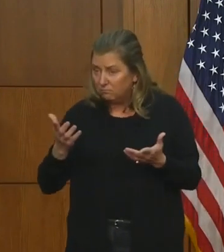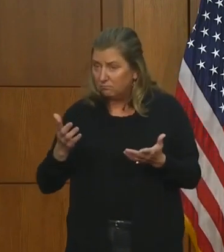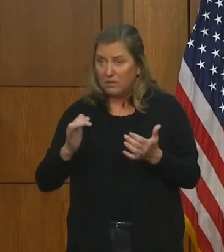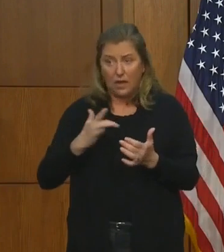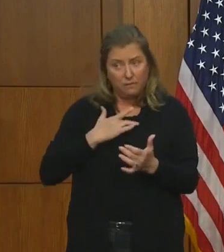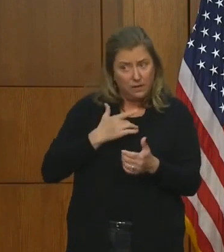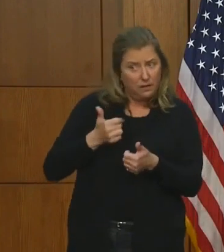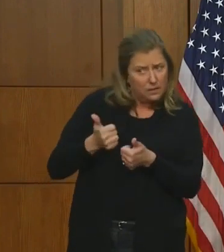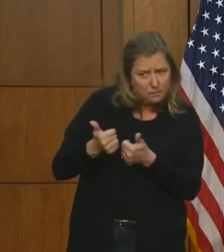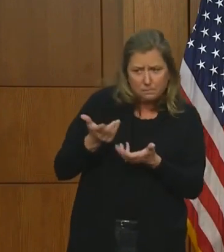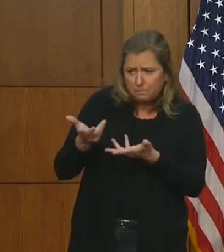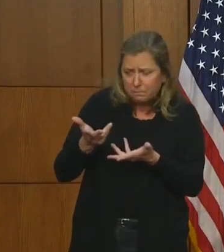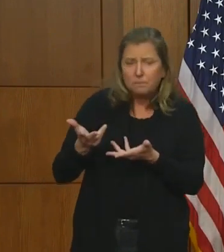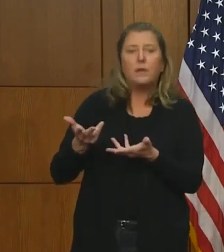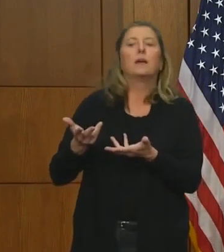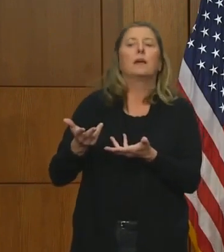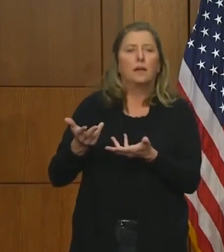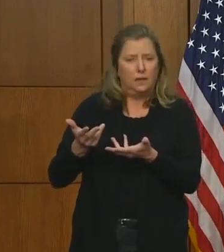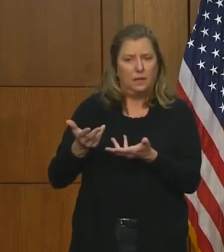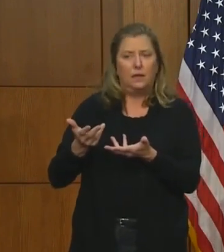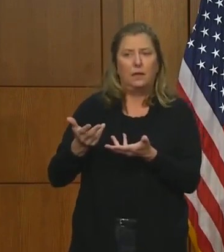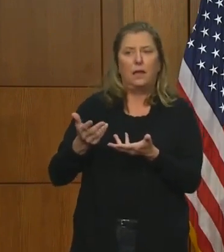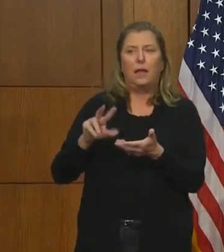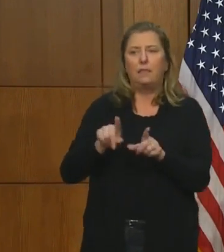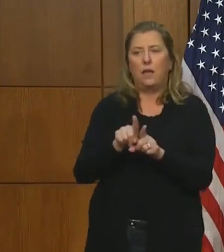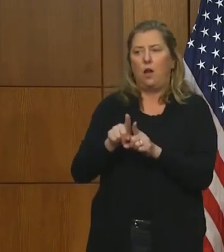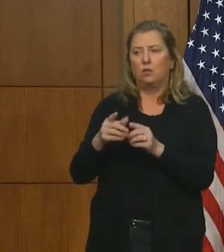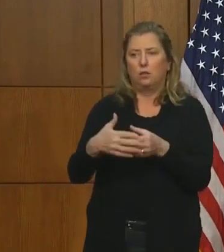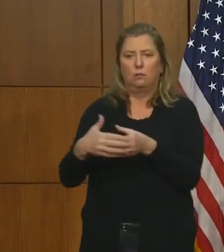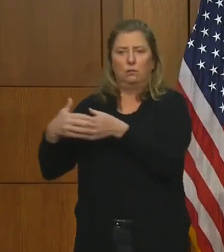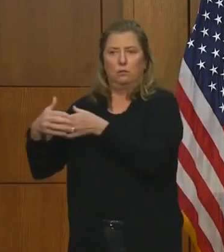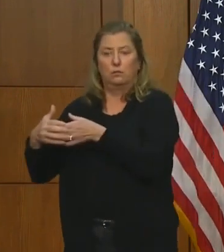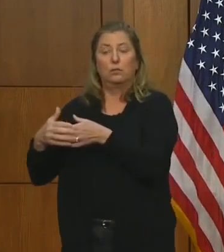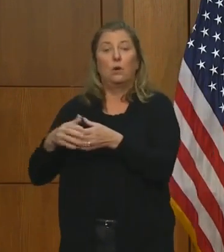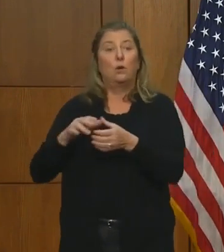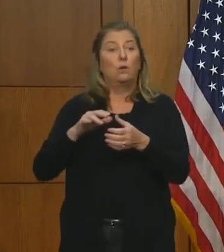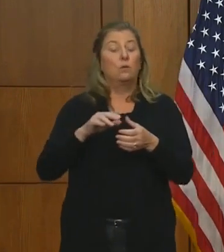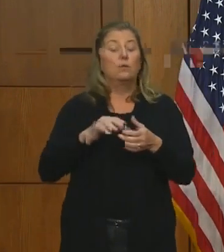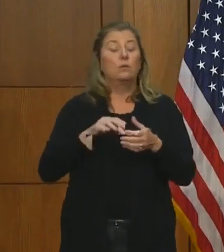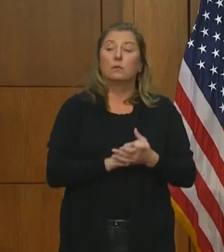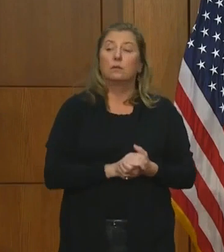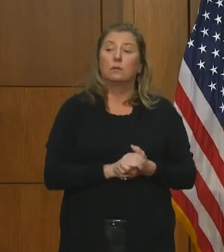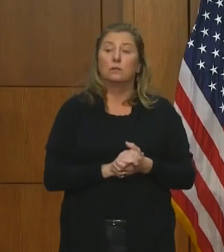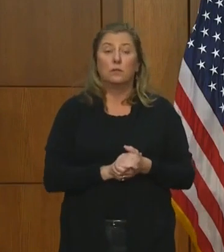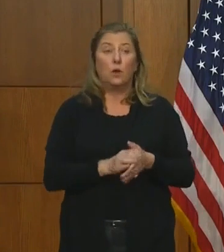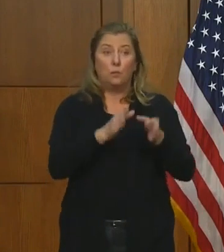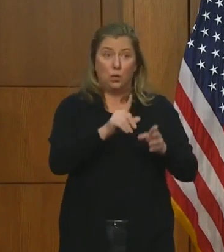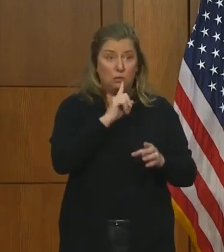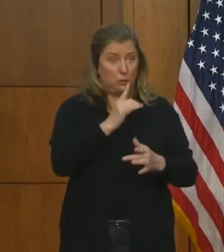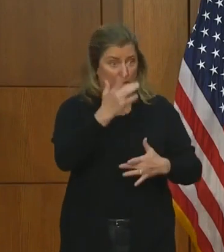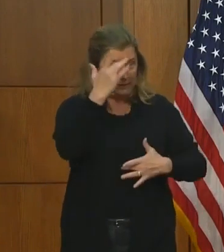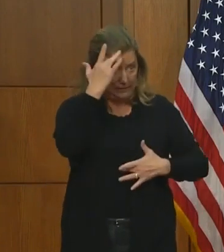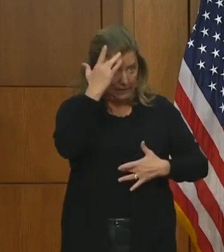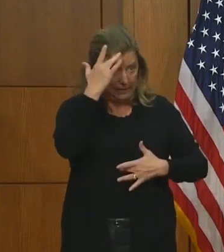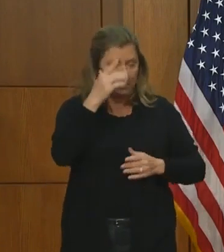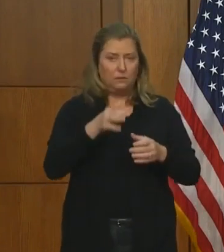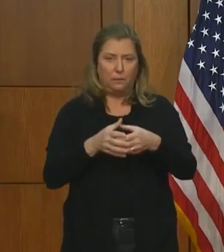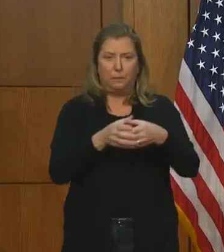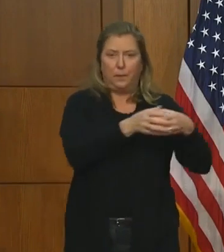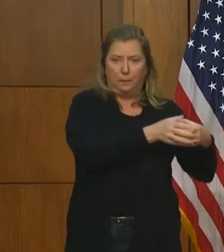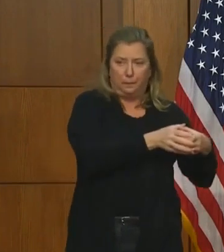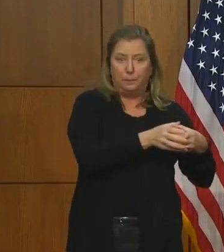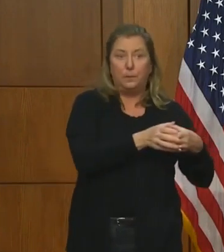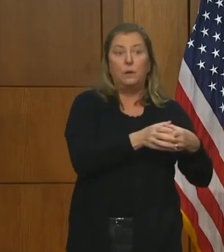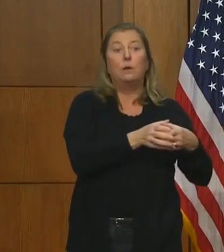doing well and put them in quarantine. So we isolate the person who is ill, and the people who have been in